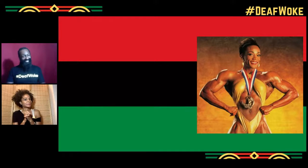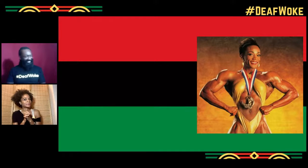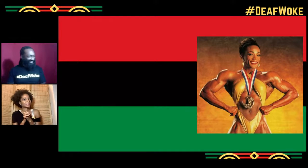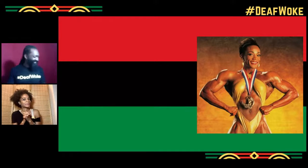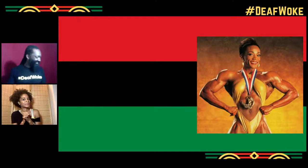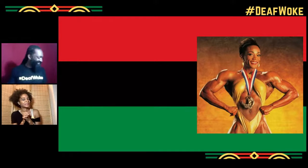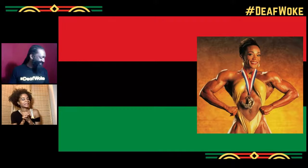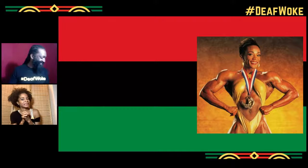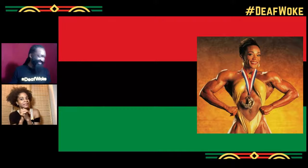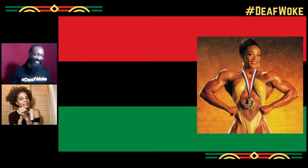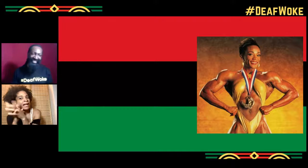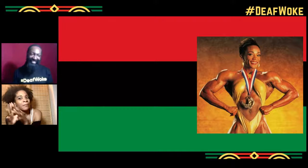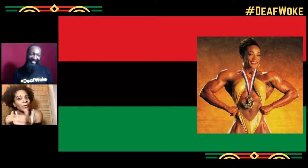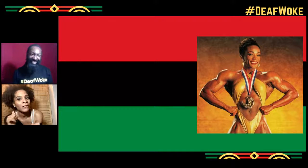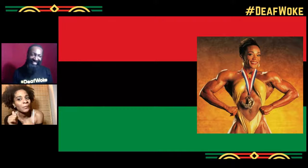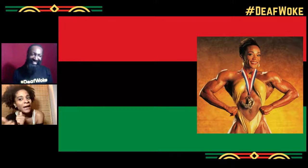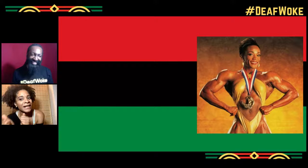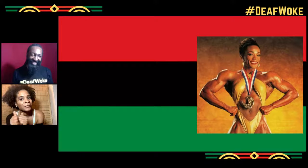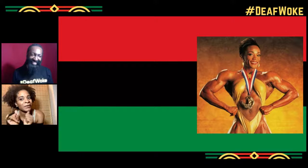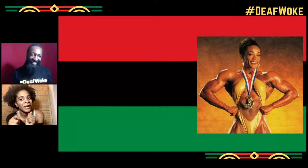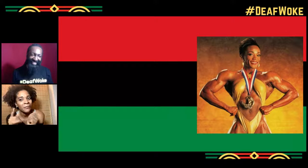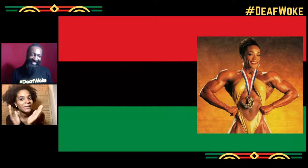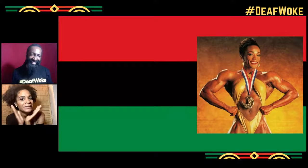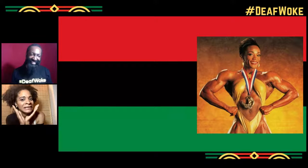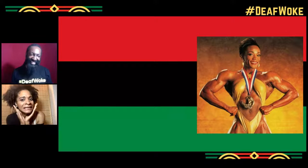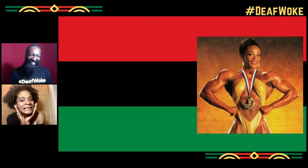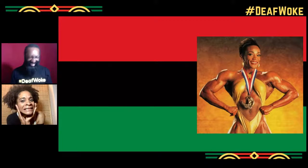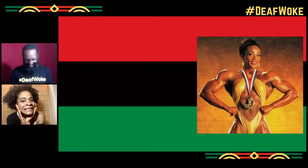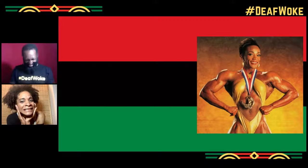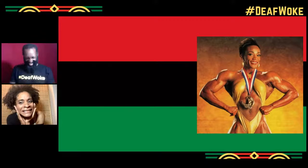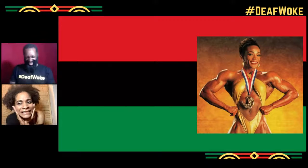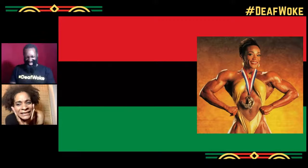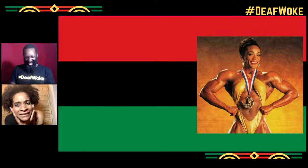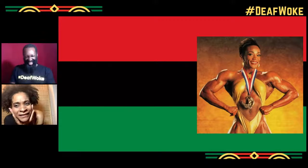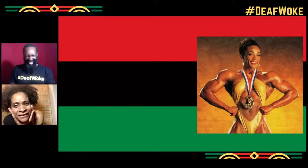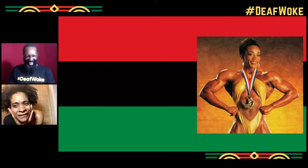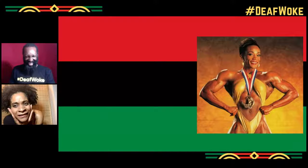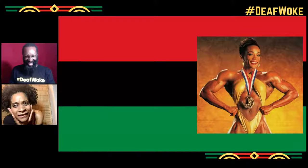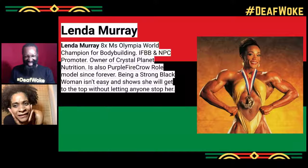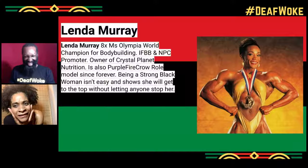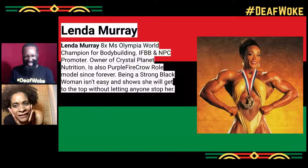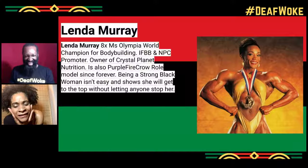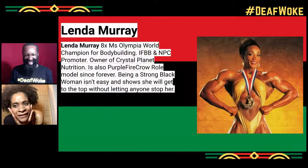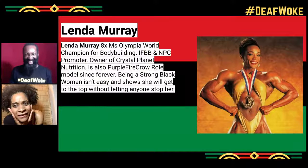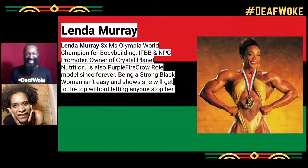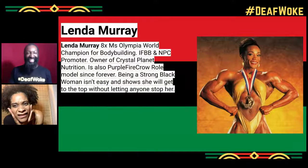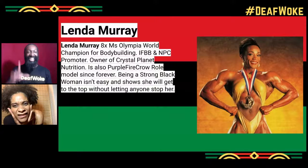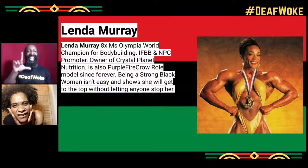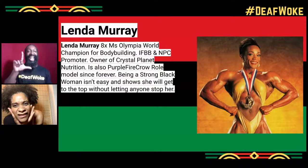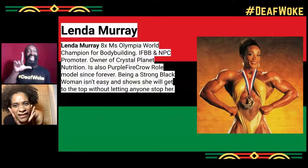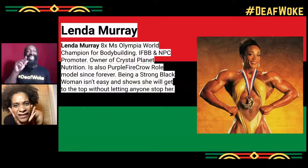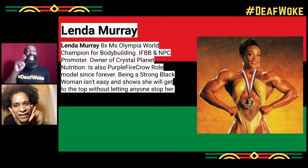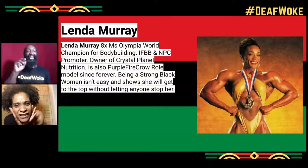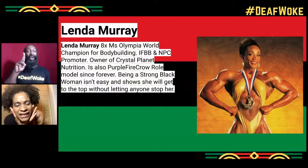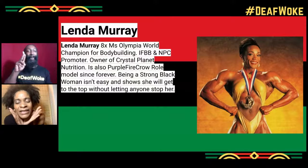Olympics. This is the female weightlifting championship. I don't know.